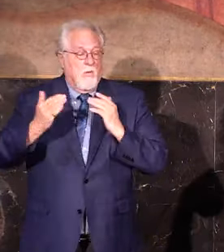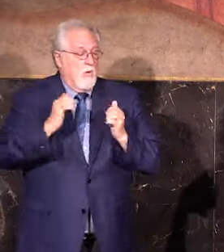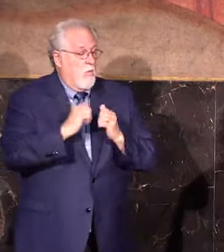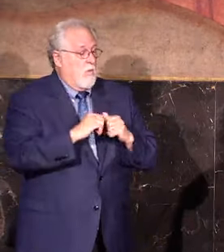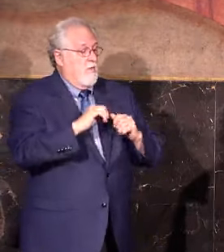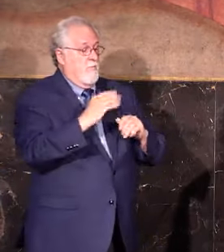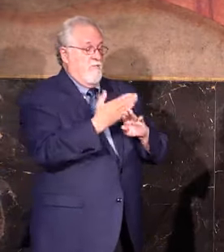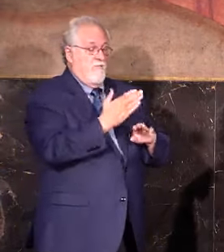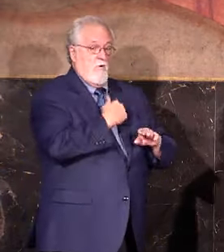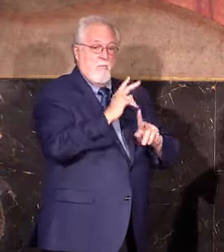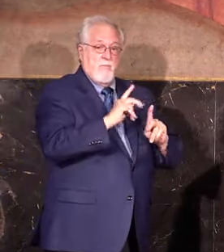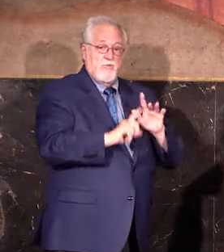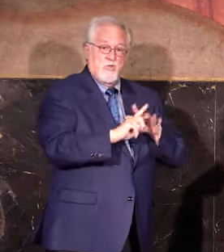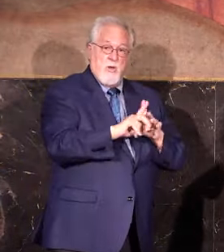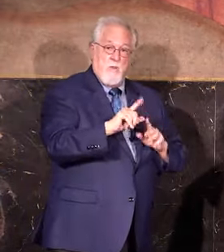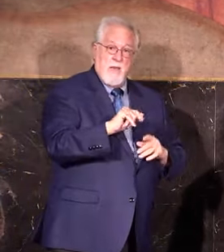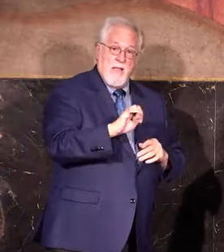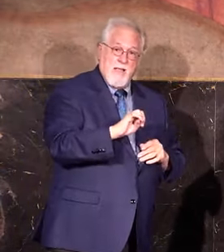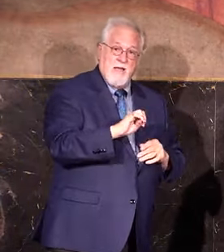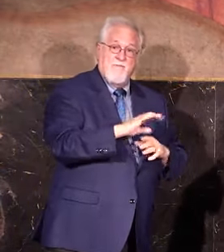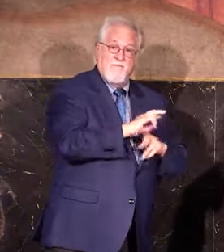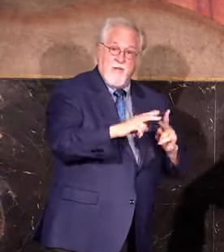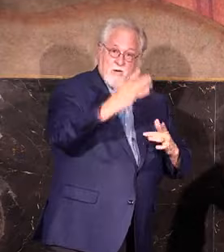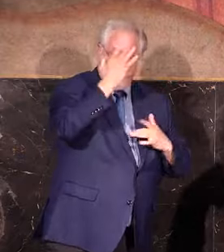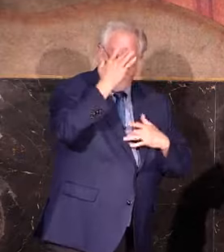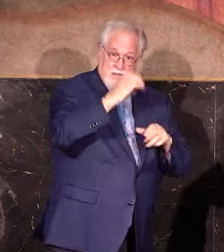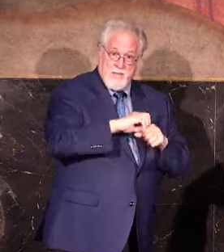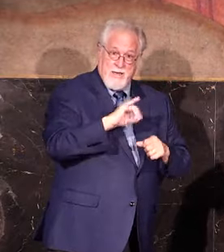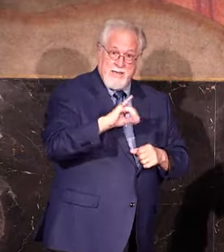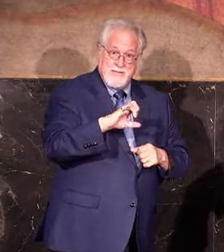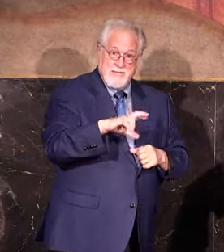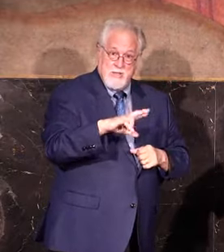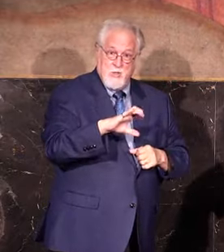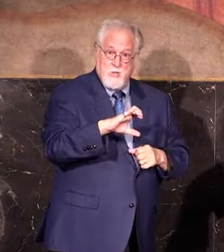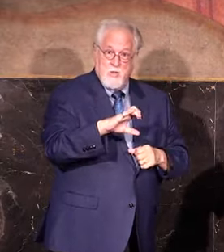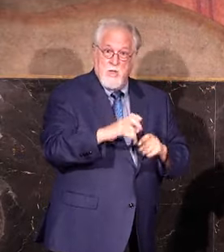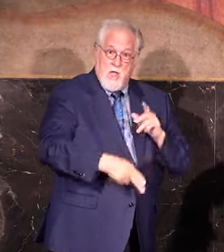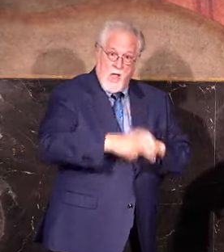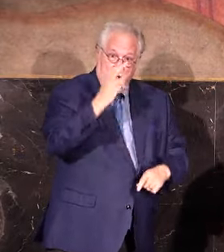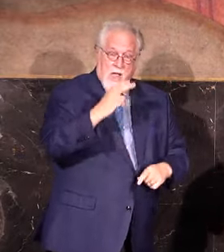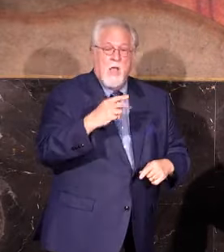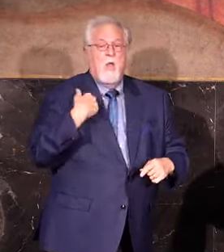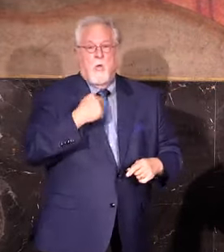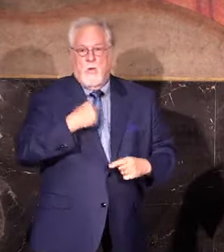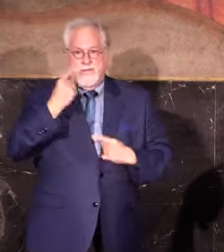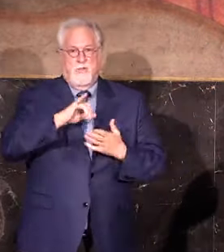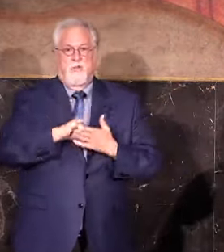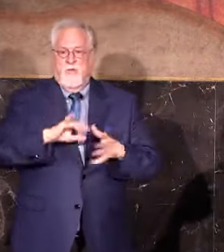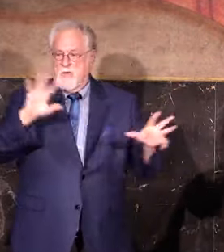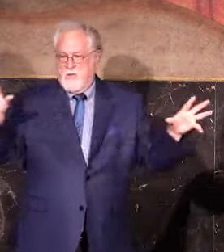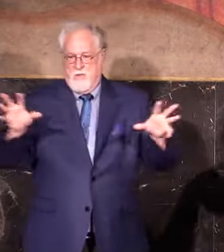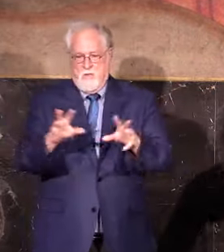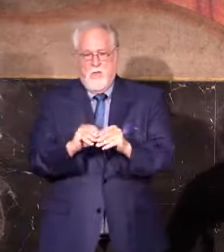where people were showing up late, very ill, and our ICU levels were very high, we take that into consideration as well. So